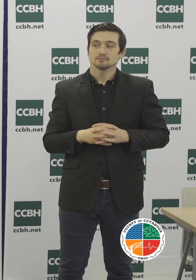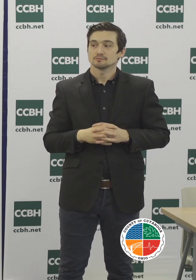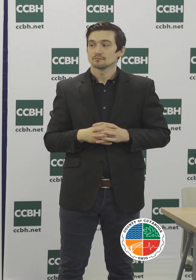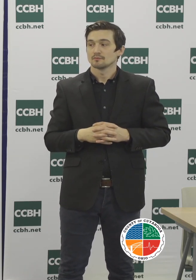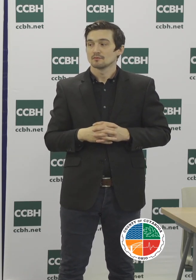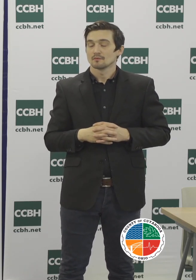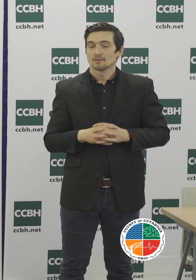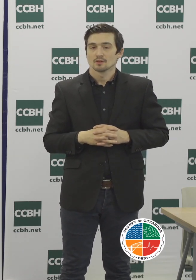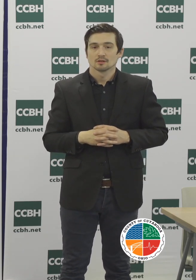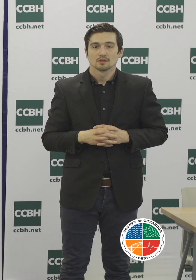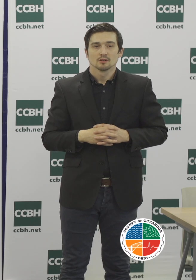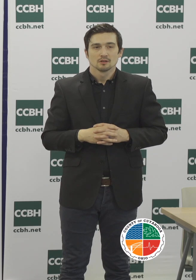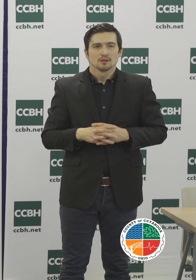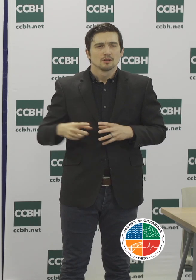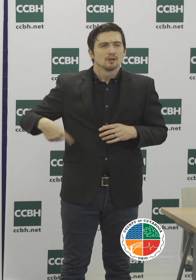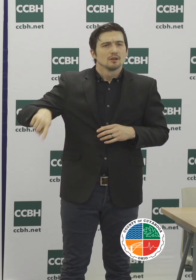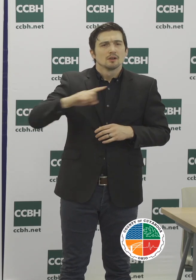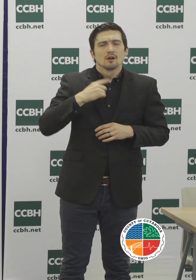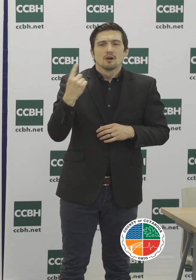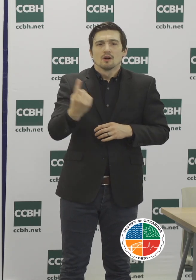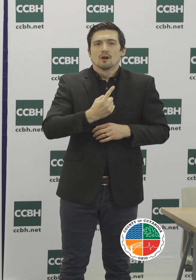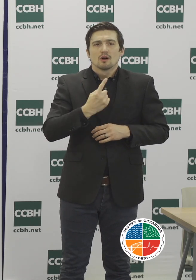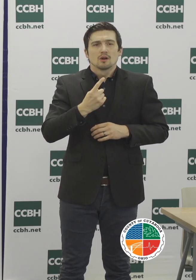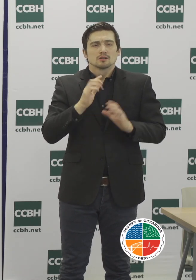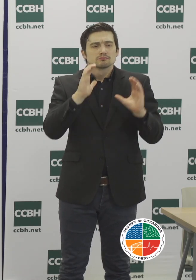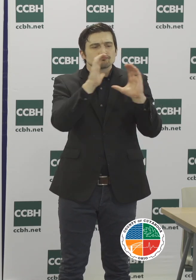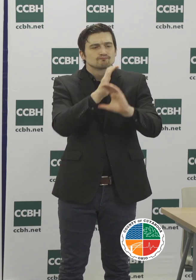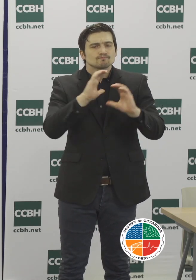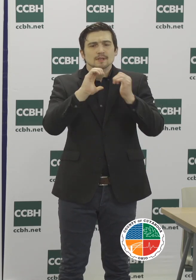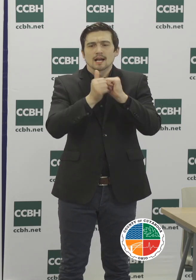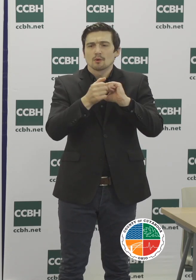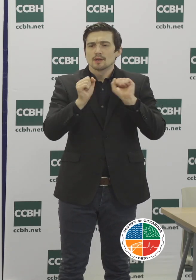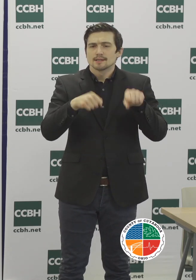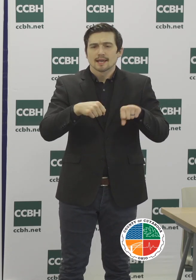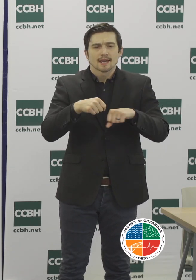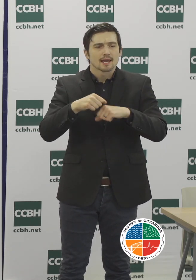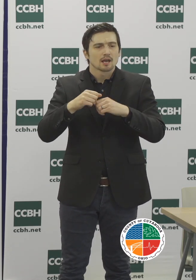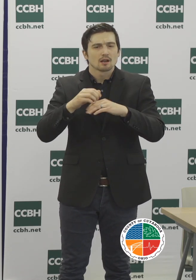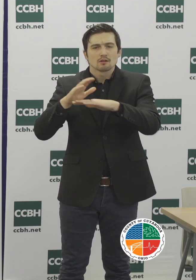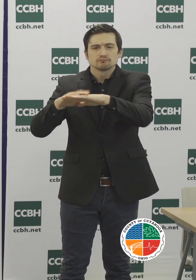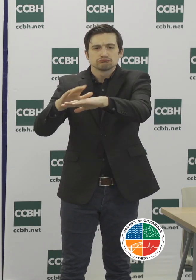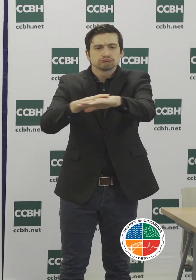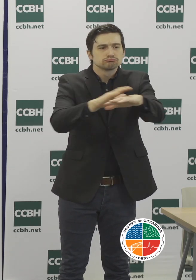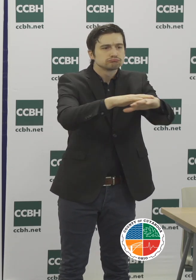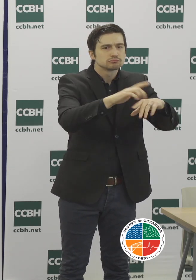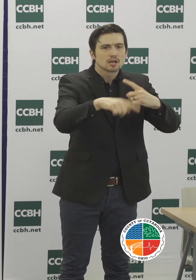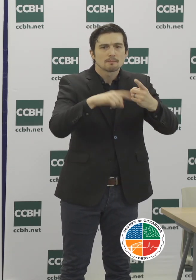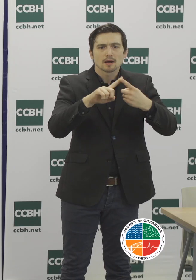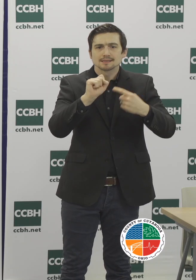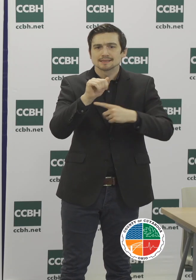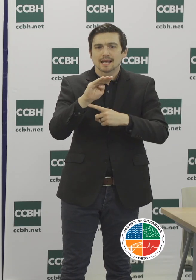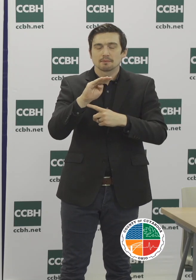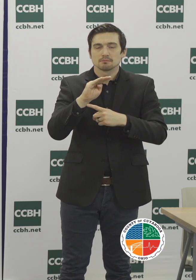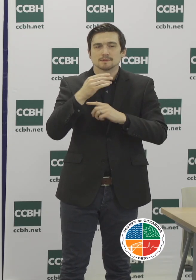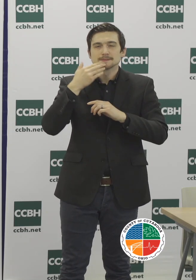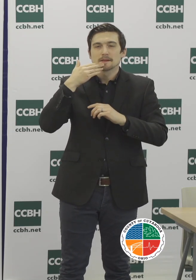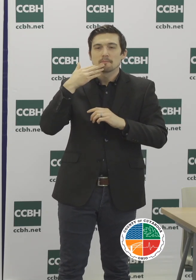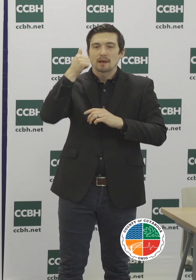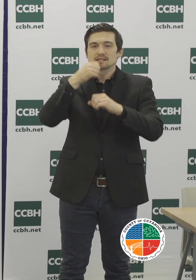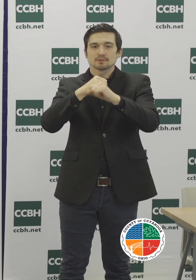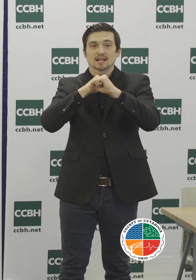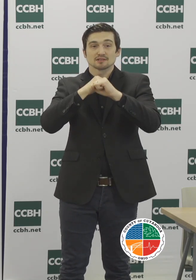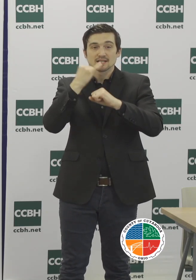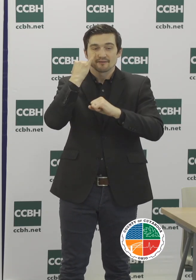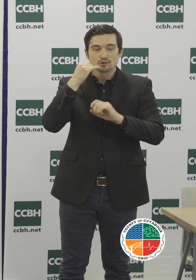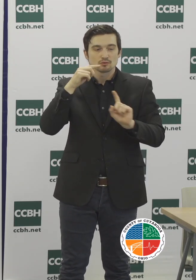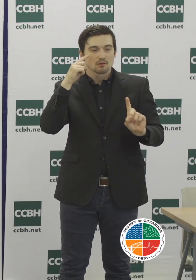We're always looking for ways to increase awareness of scams. That's the best protection that people have, if they know what to